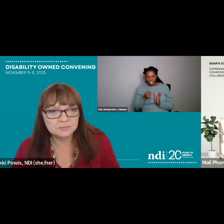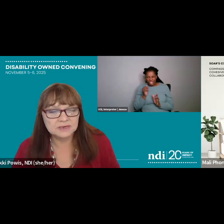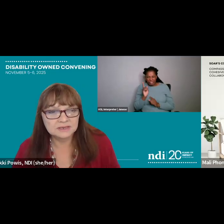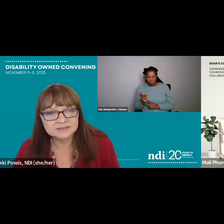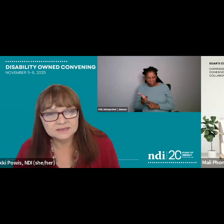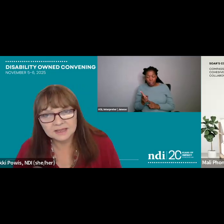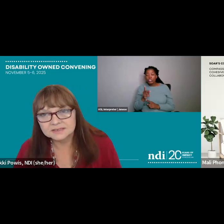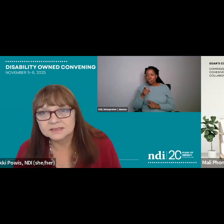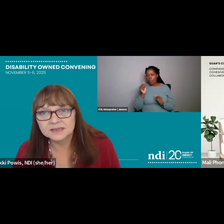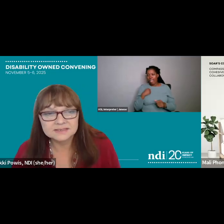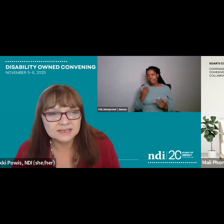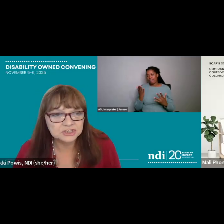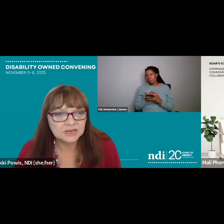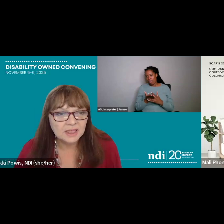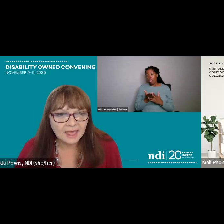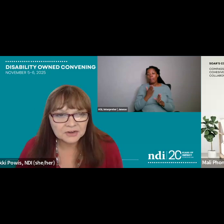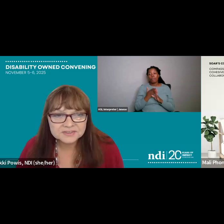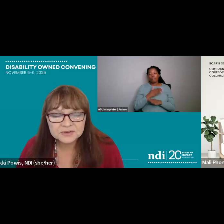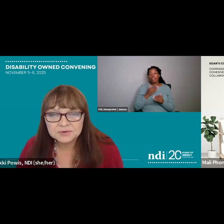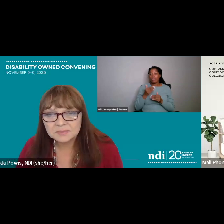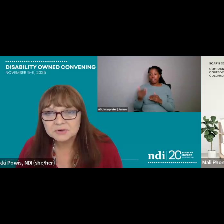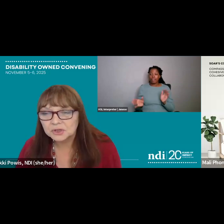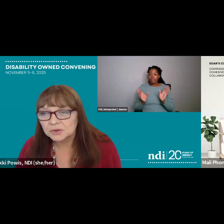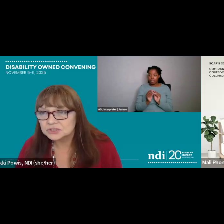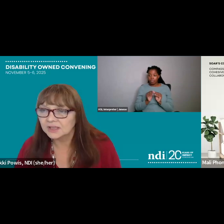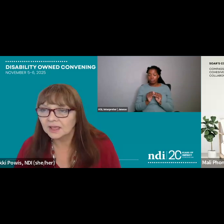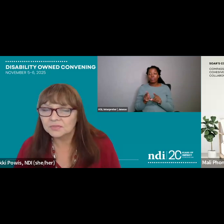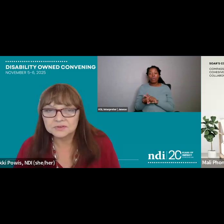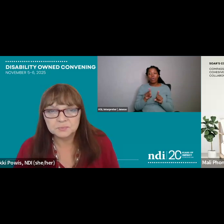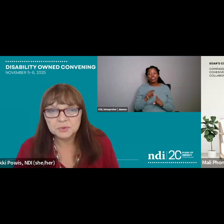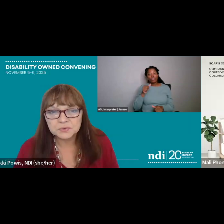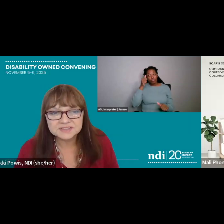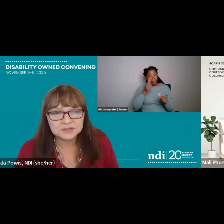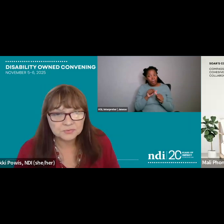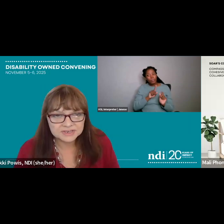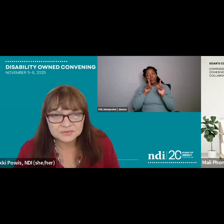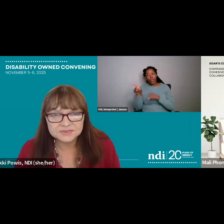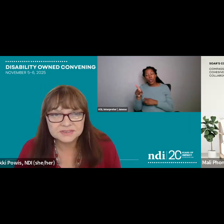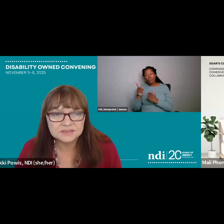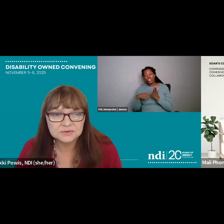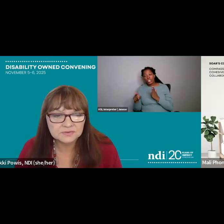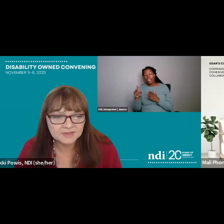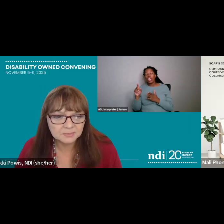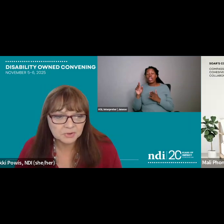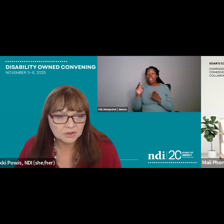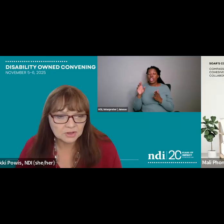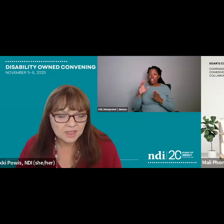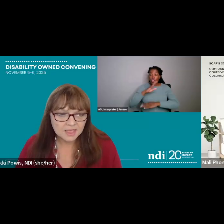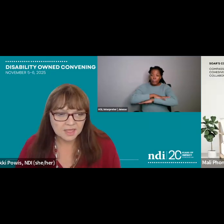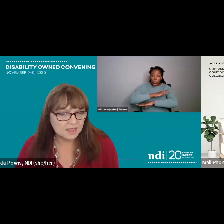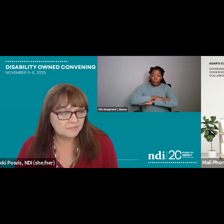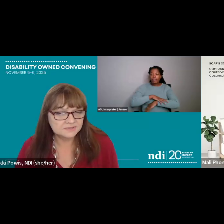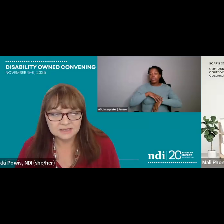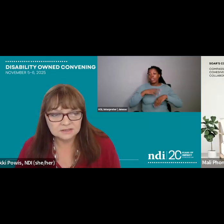have a few minutes to get to the next session. And also remember to go check out those booths, the resources that are